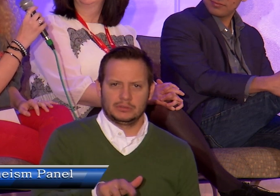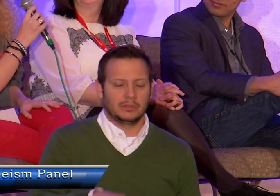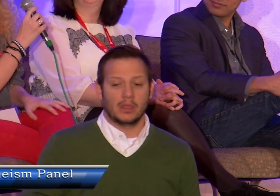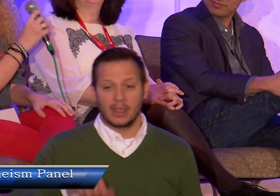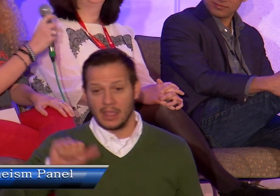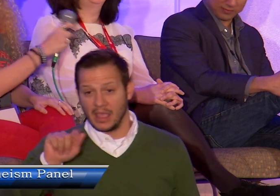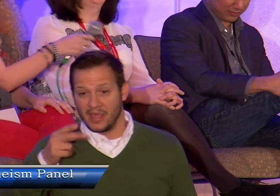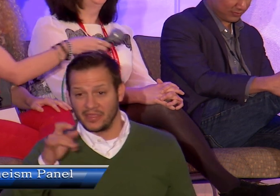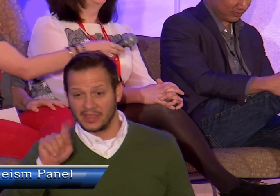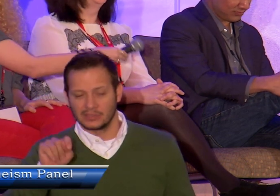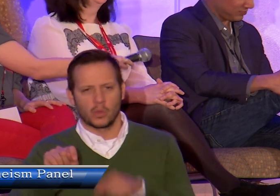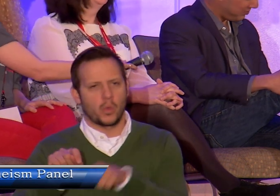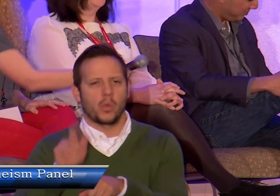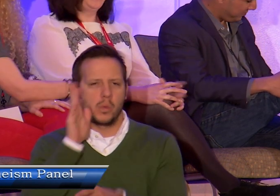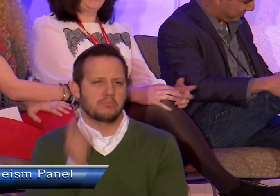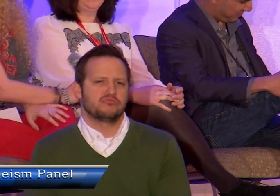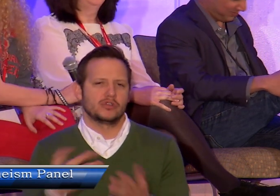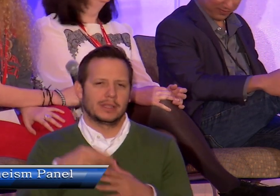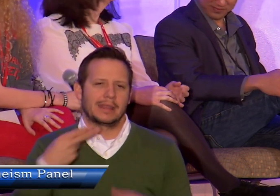burn.